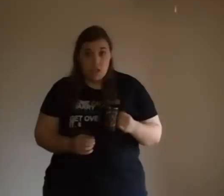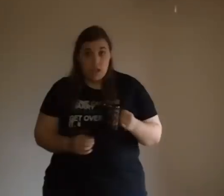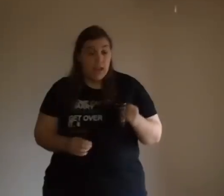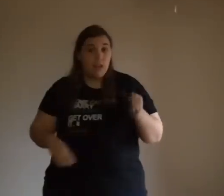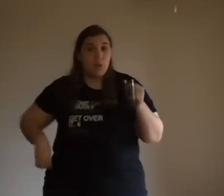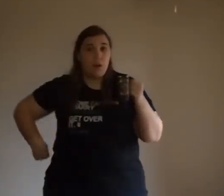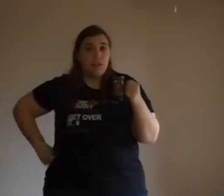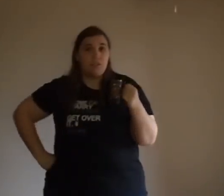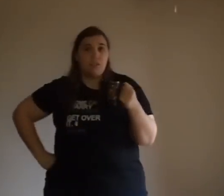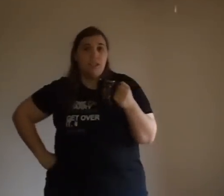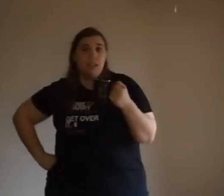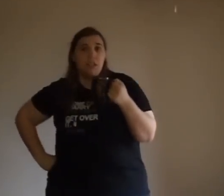I don't know why you're still here.